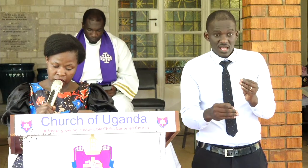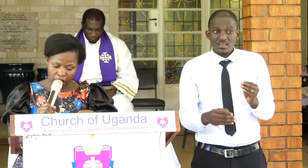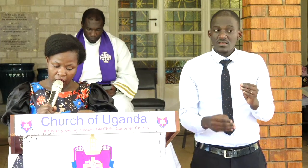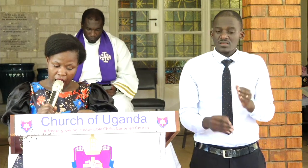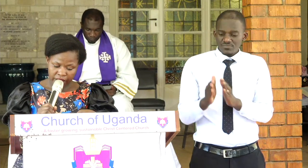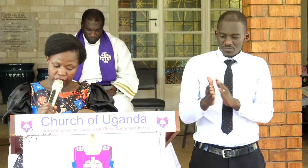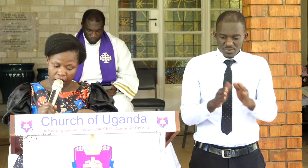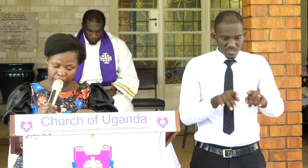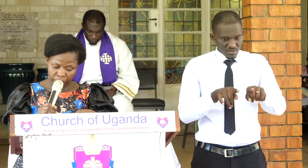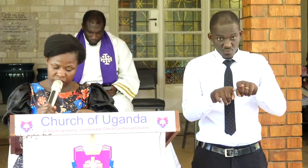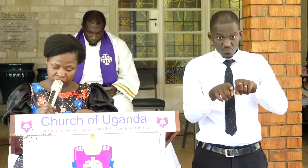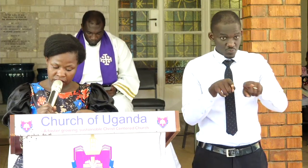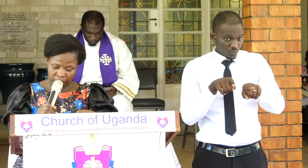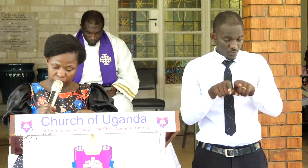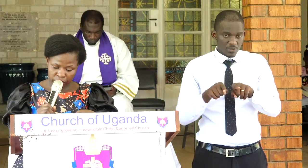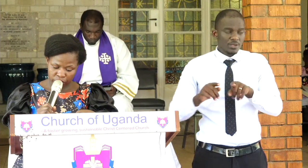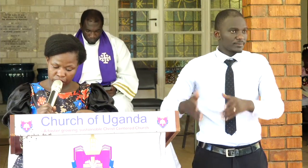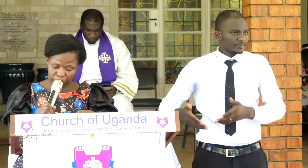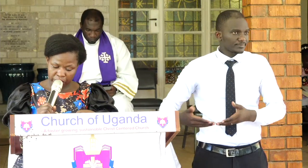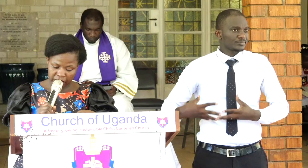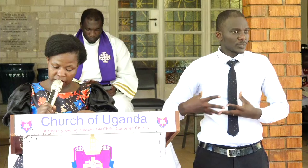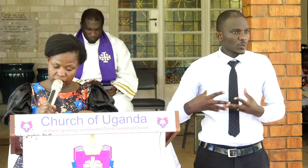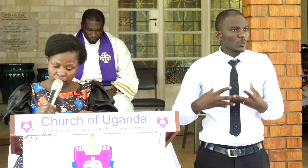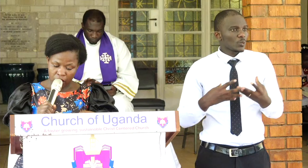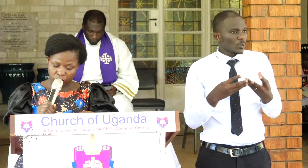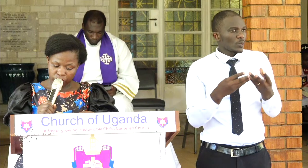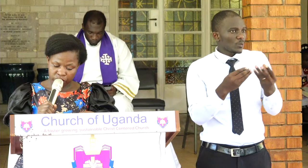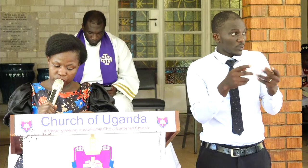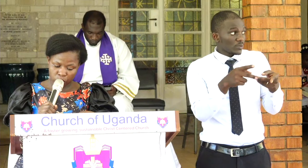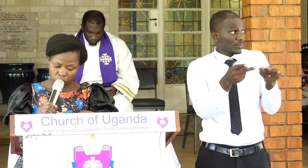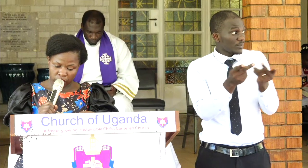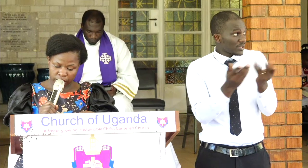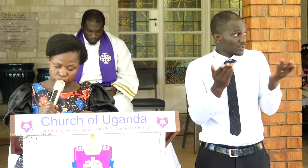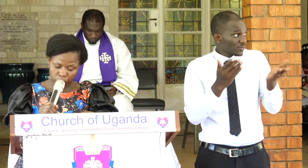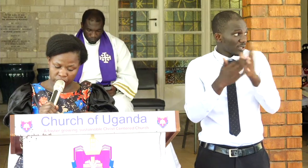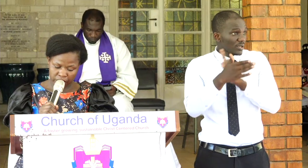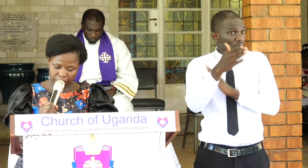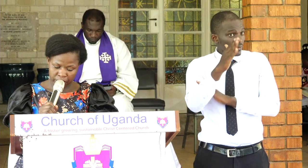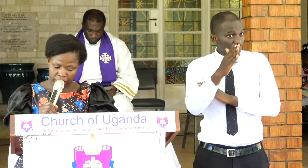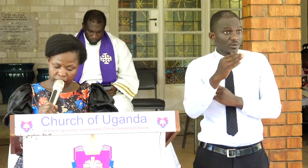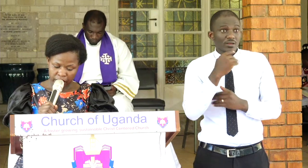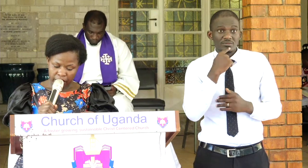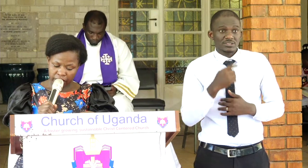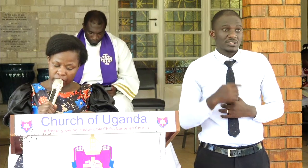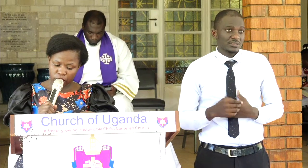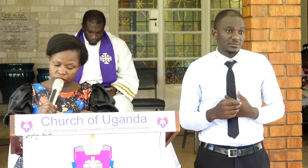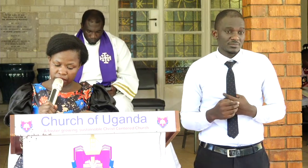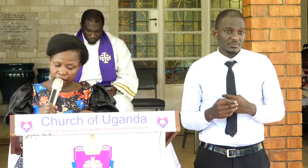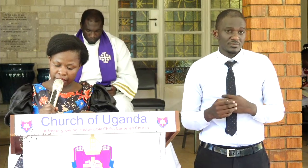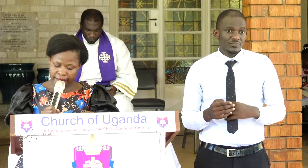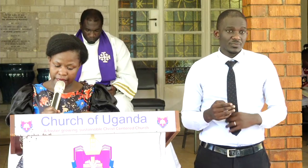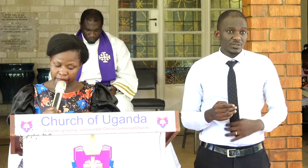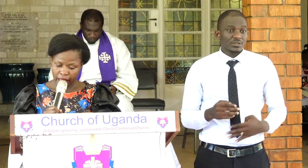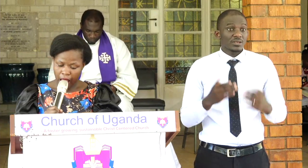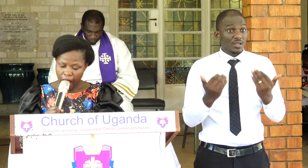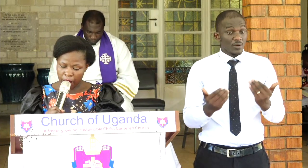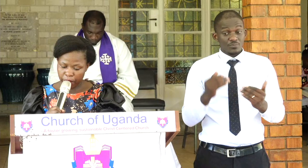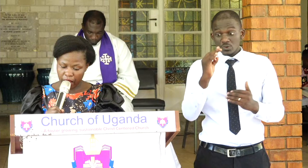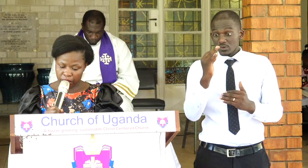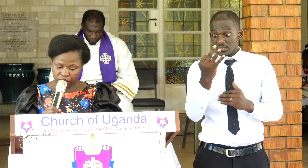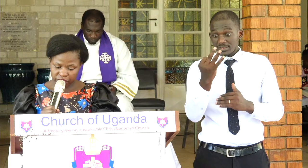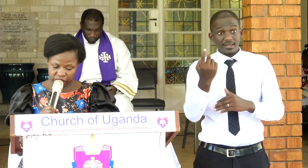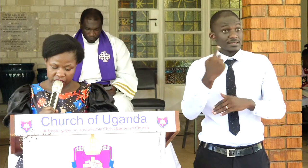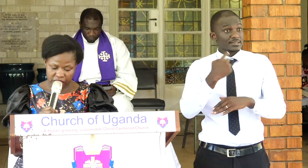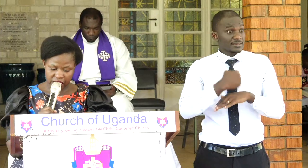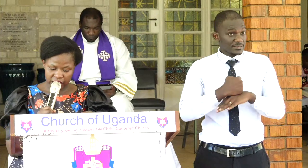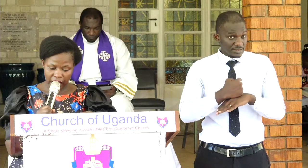offering and arose and went to the place of which God had told him. Then on the third day,